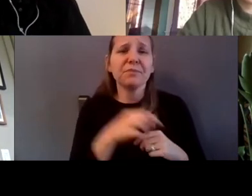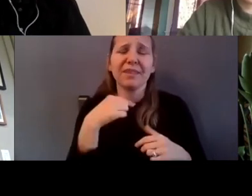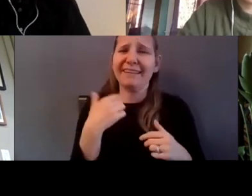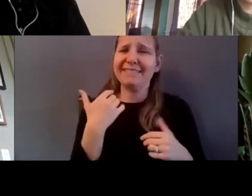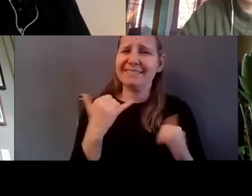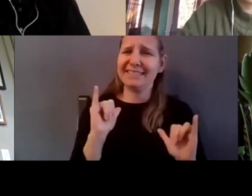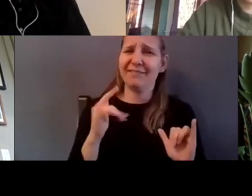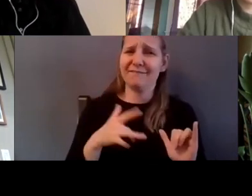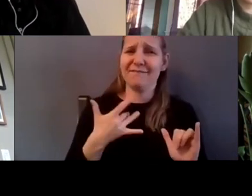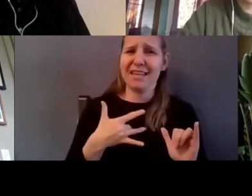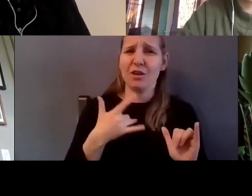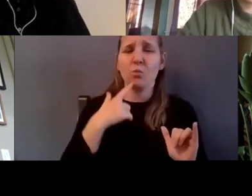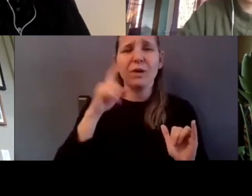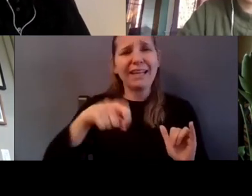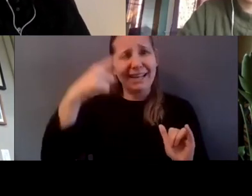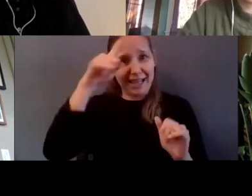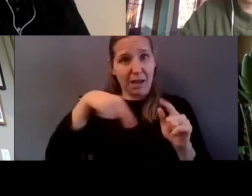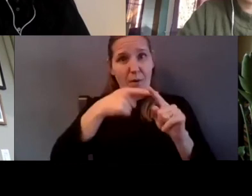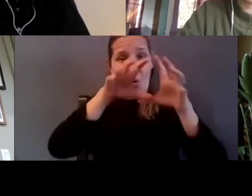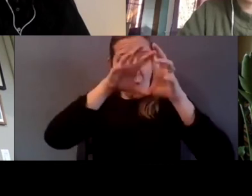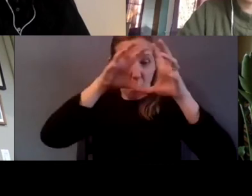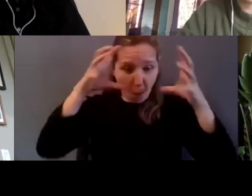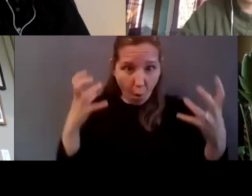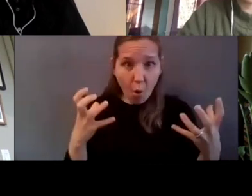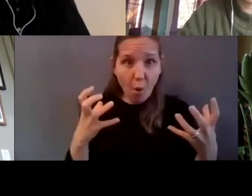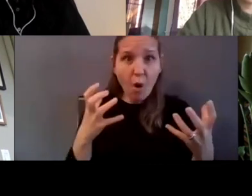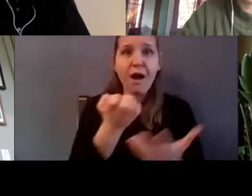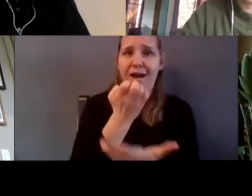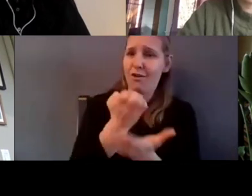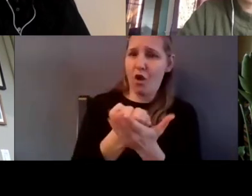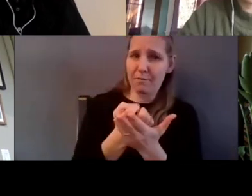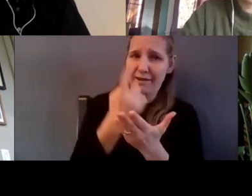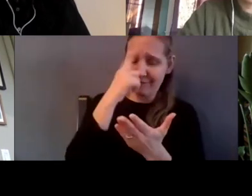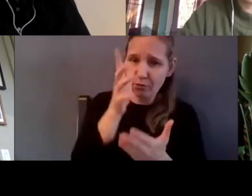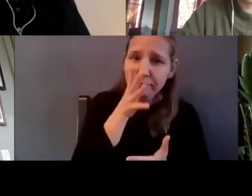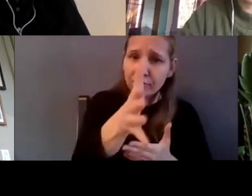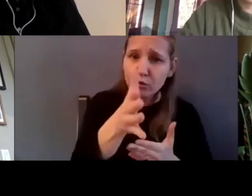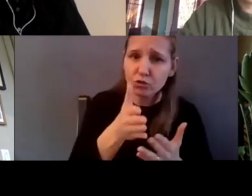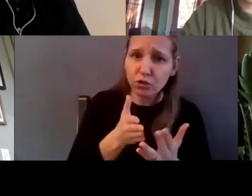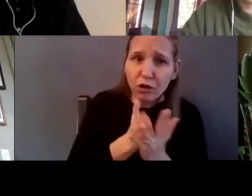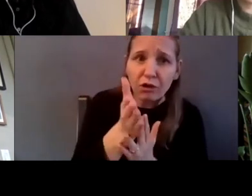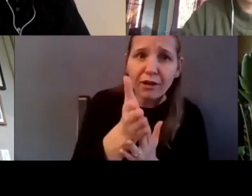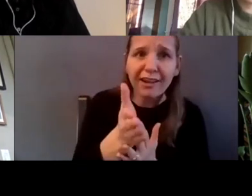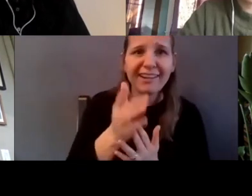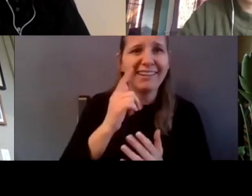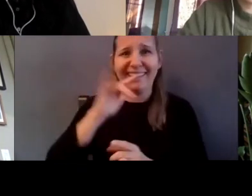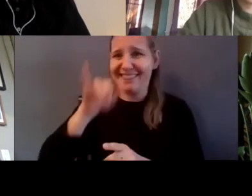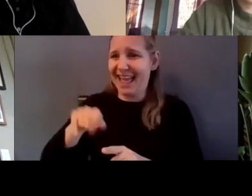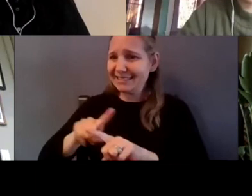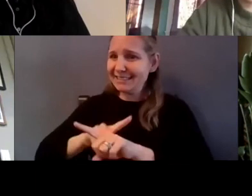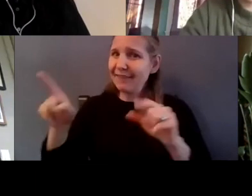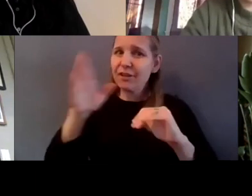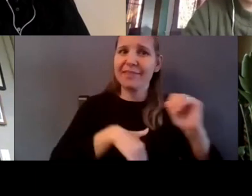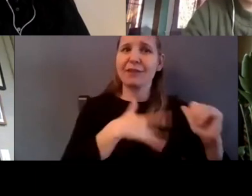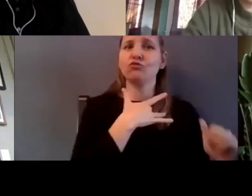of what is a holistic economy that serves all of us going forward into the future. And that's a very different starting point. And I think that's what